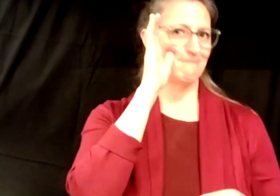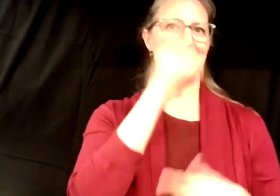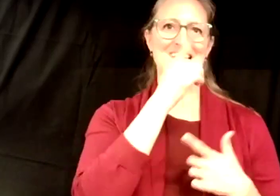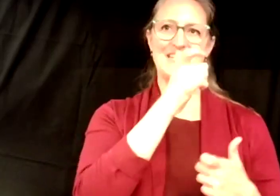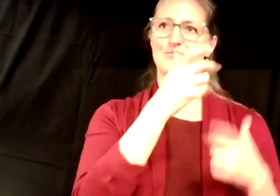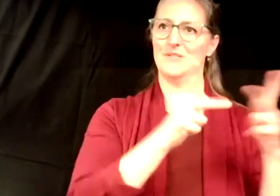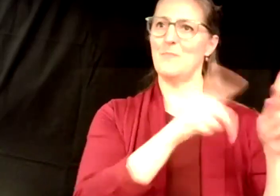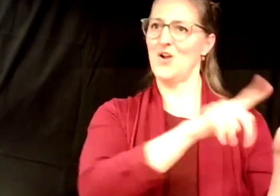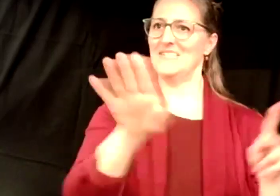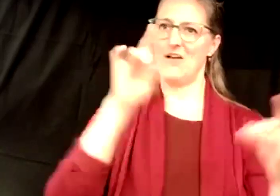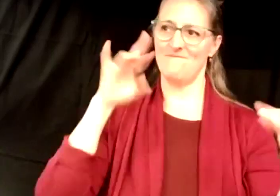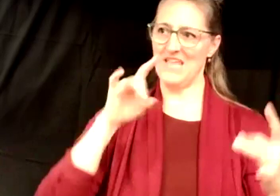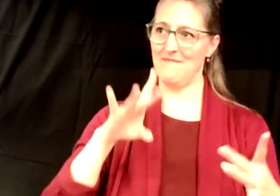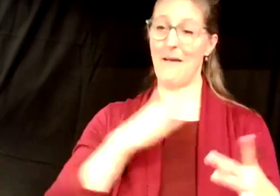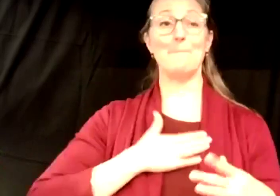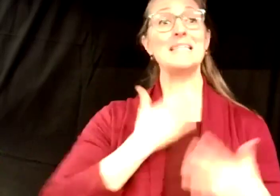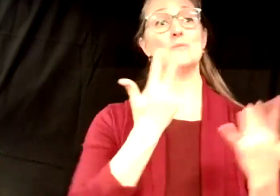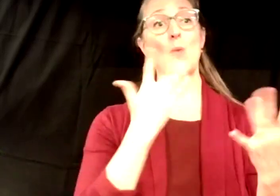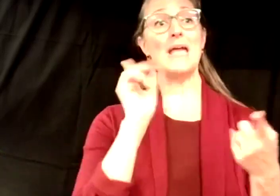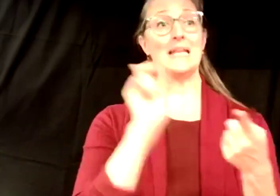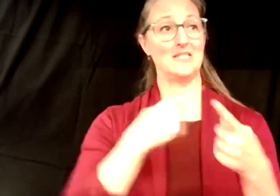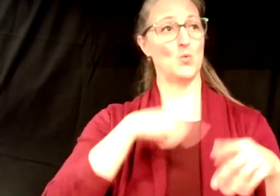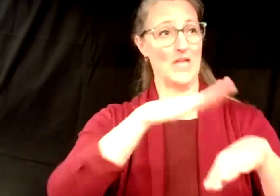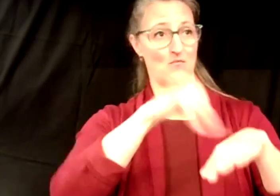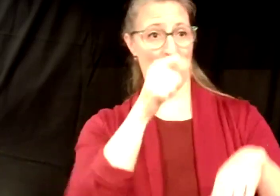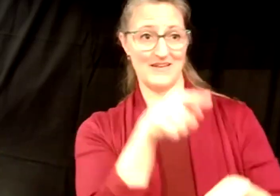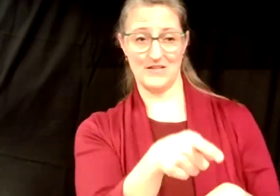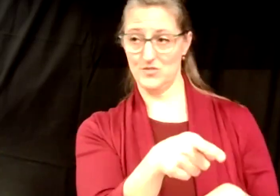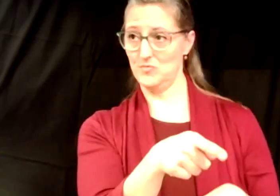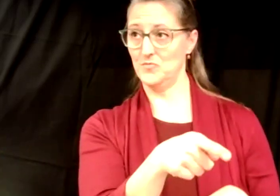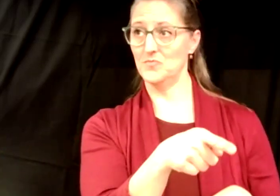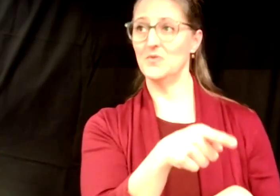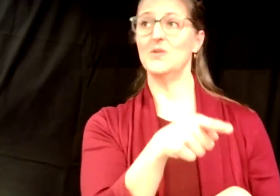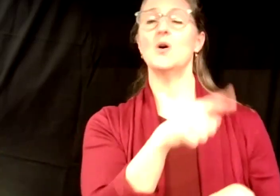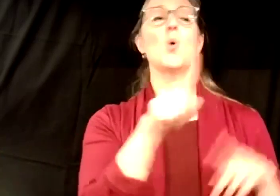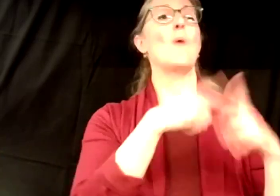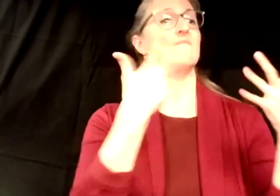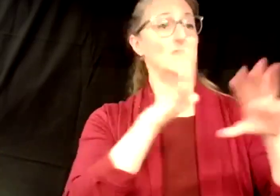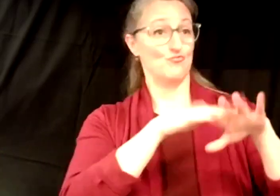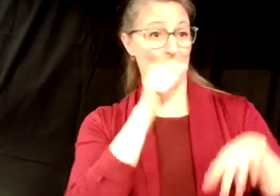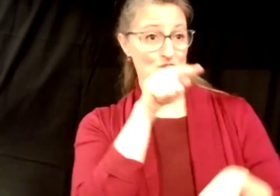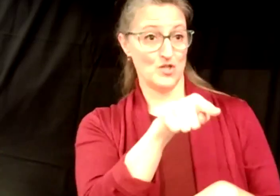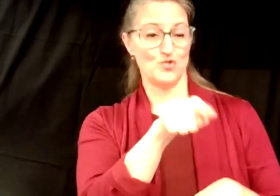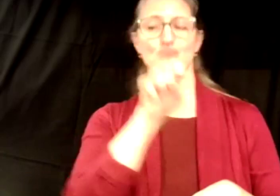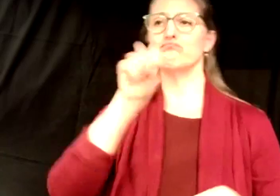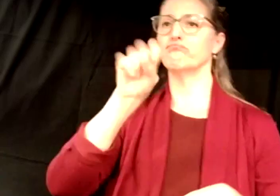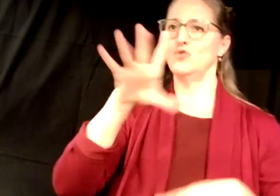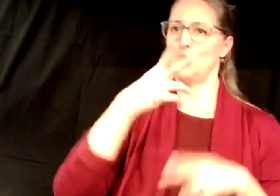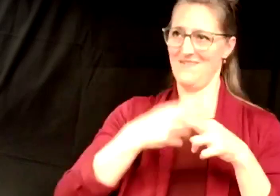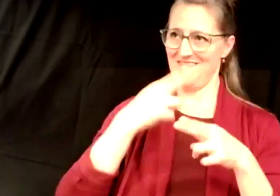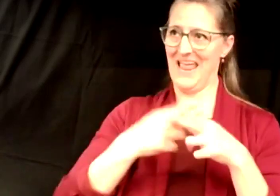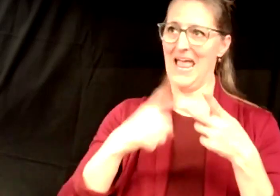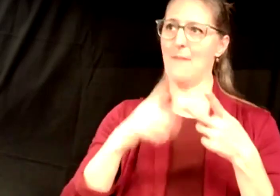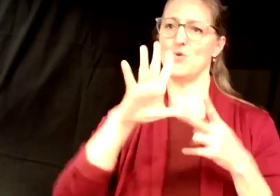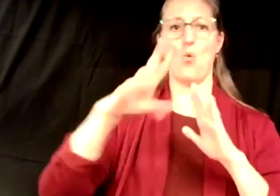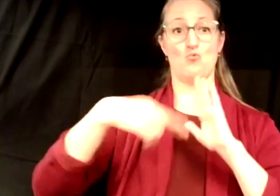public, please wait until you've been recognized. Once recognized, please state your name and affiliation